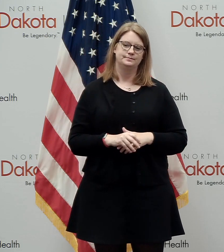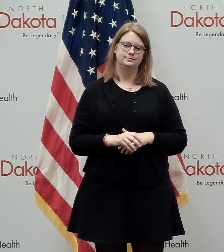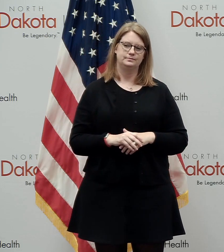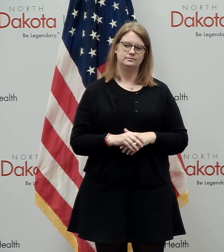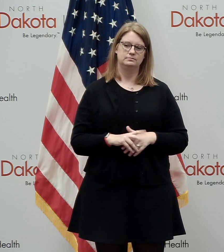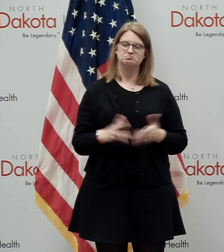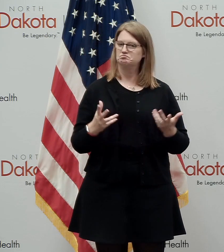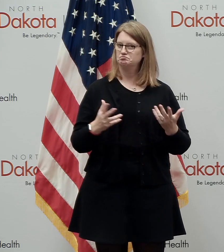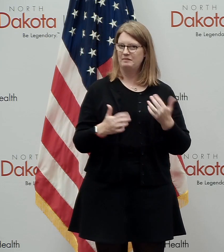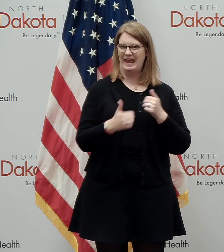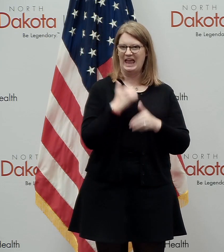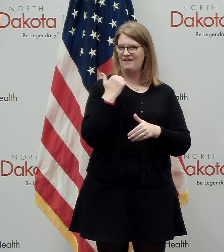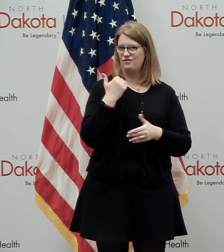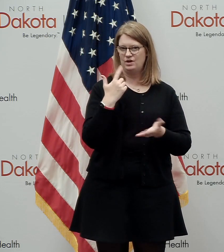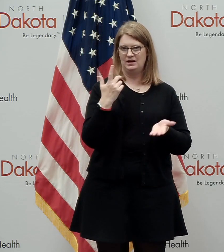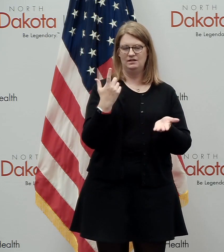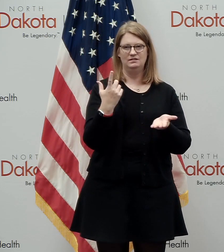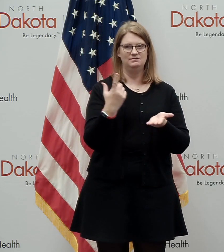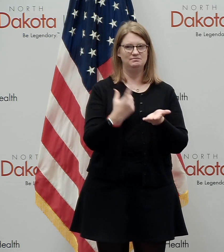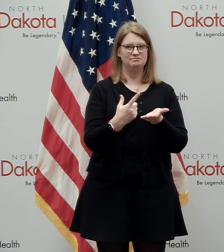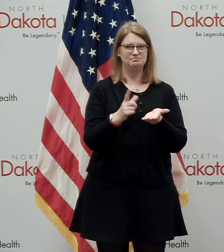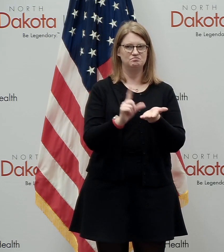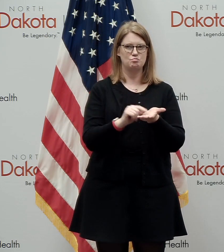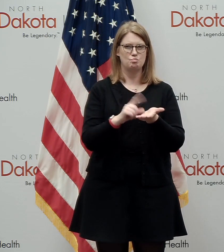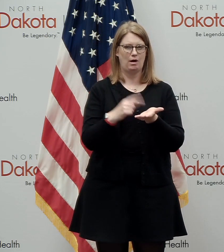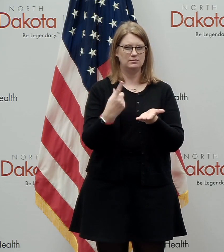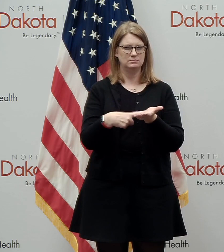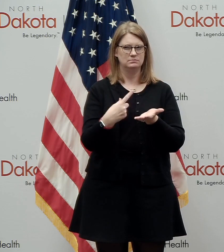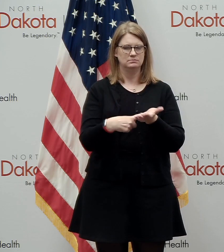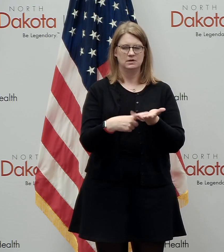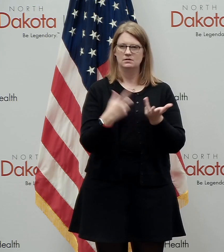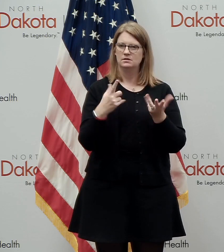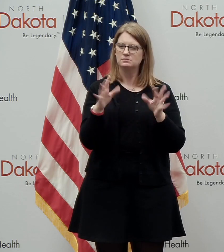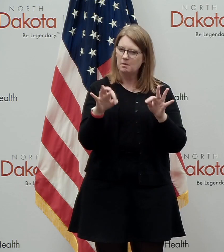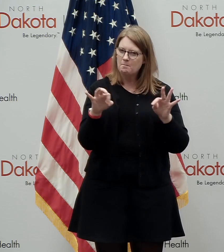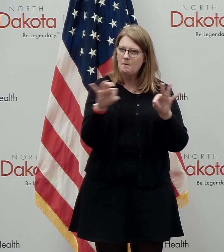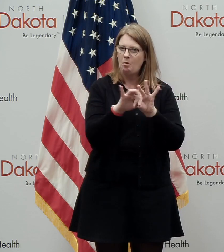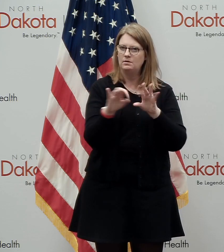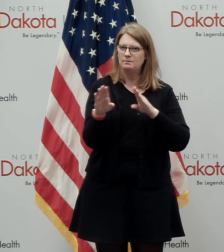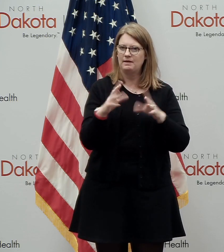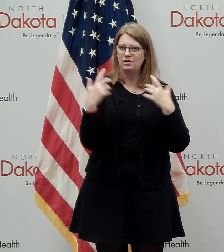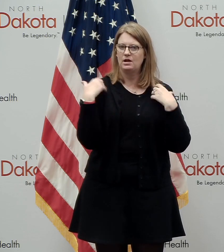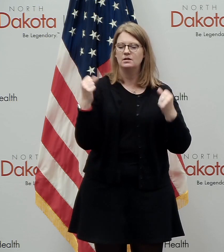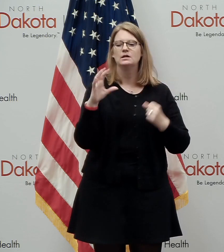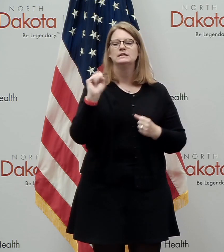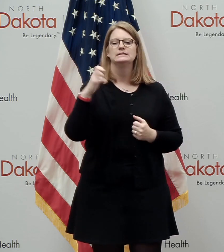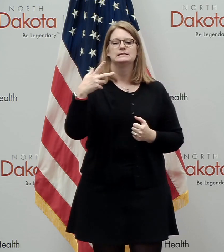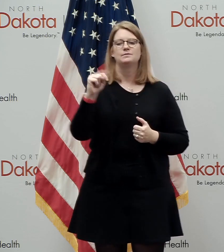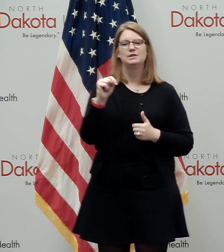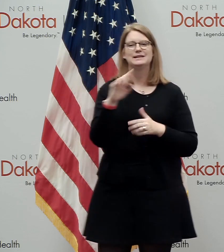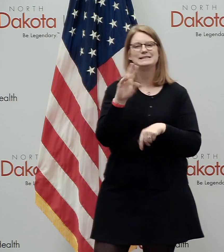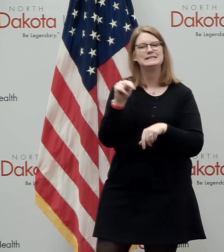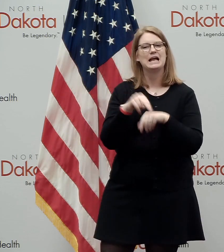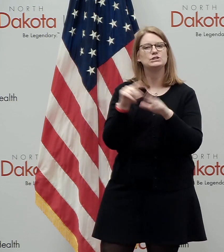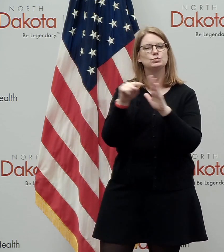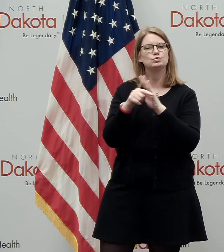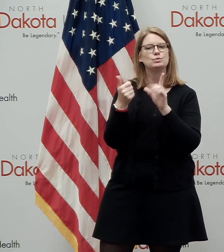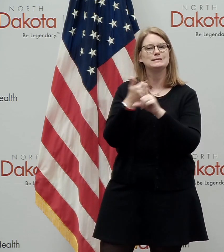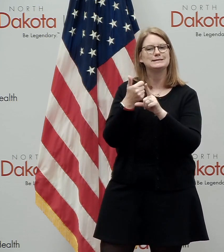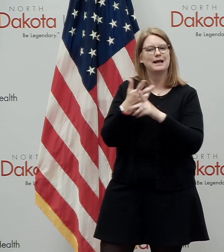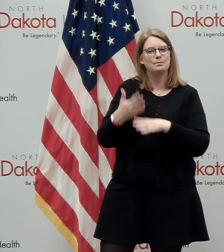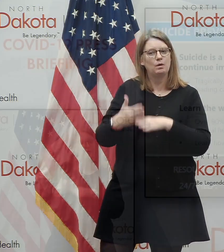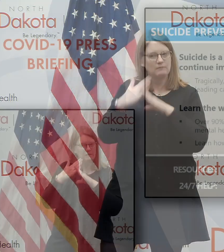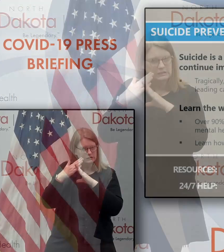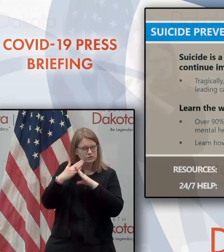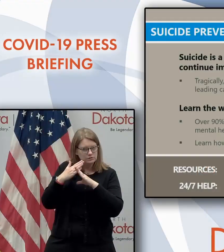which we do every single time. And this is, September is National Suicide Prevention